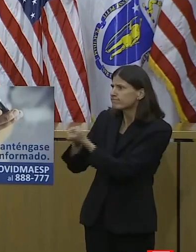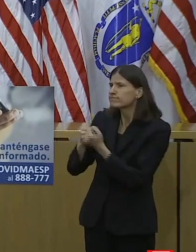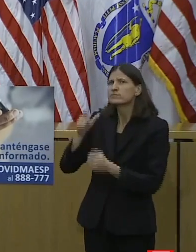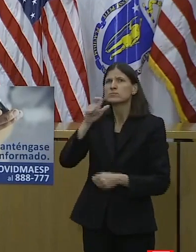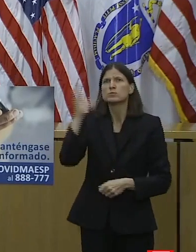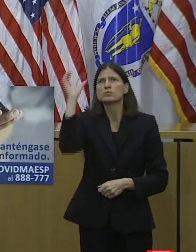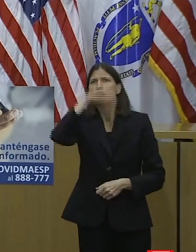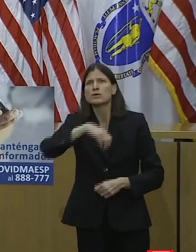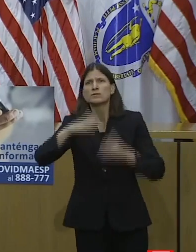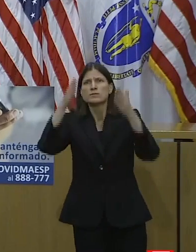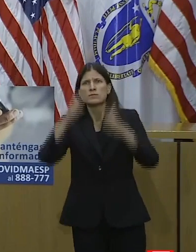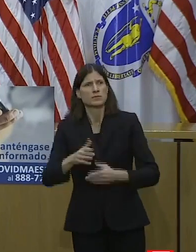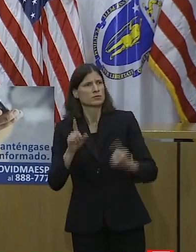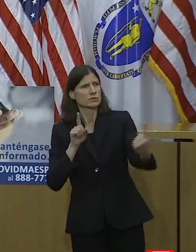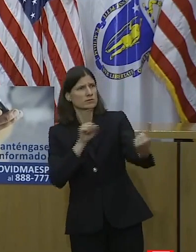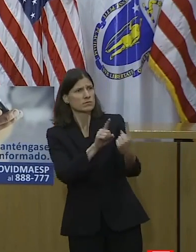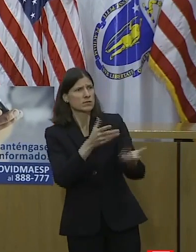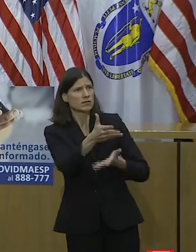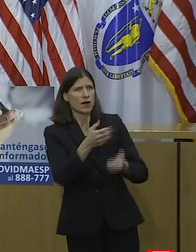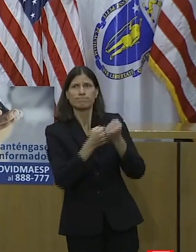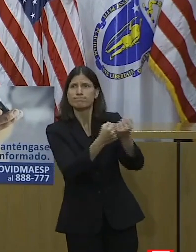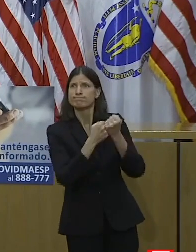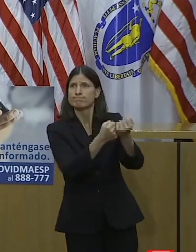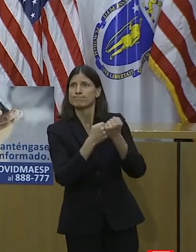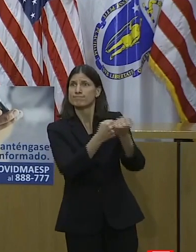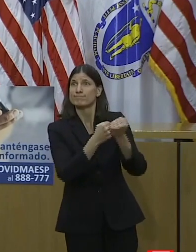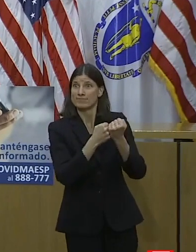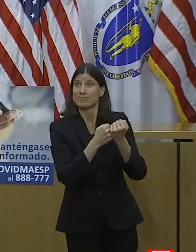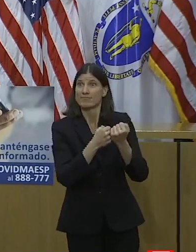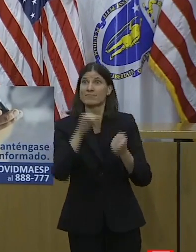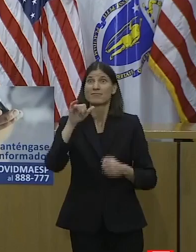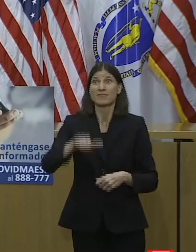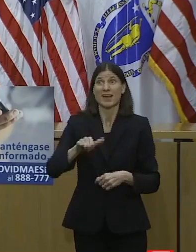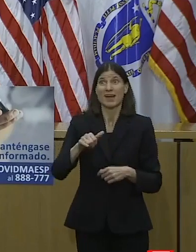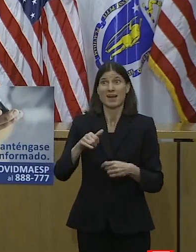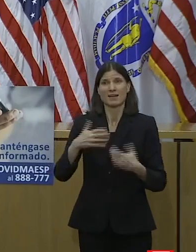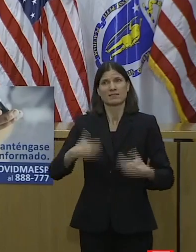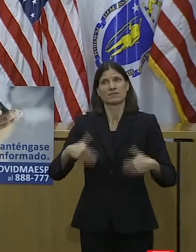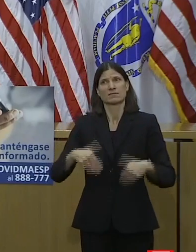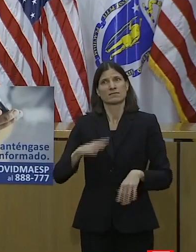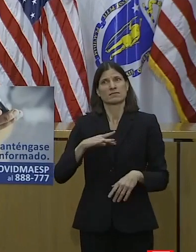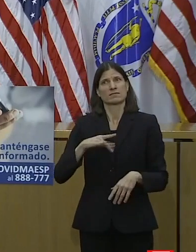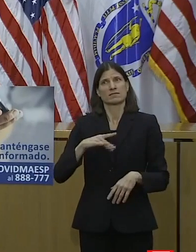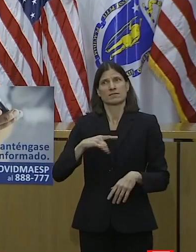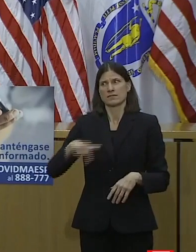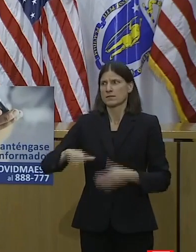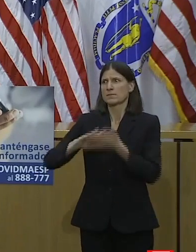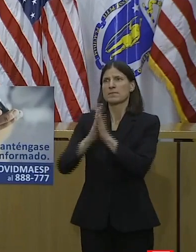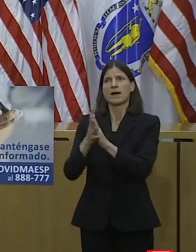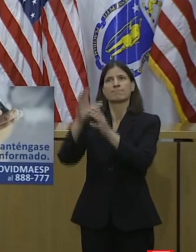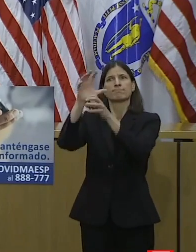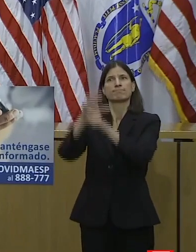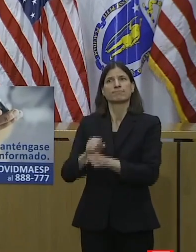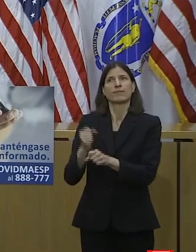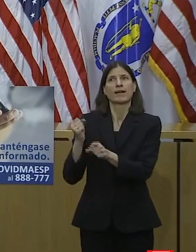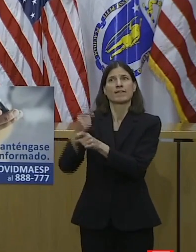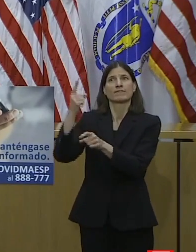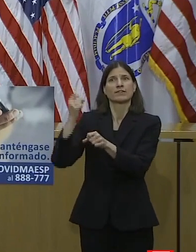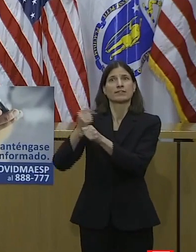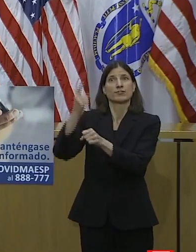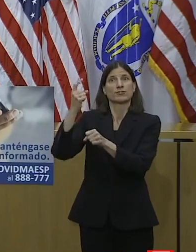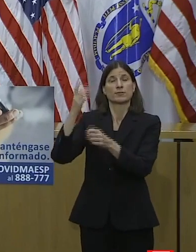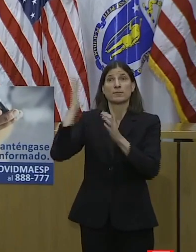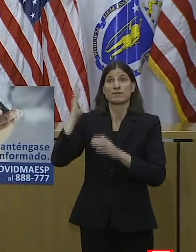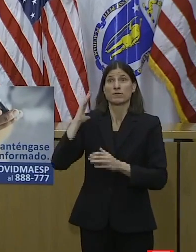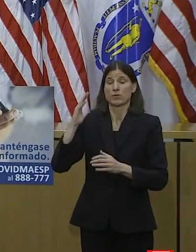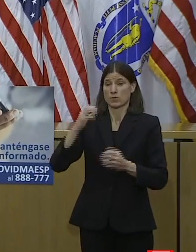to the occasion, and turned tragedy into strength. Now, as we all endure a worldwide pandemic,